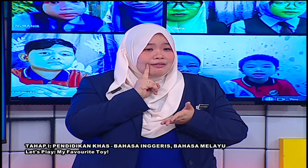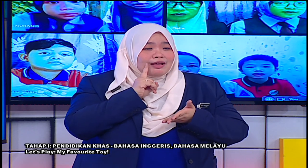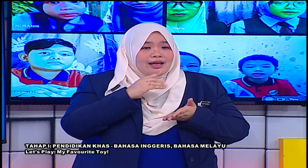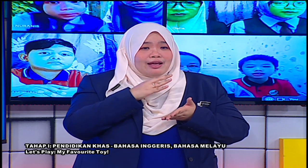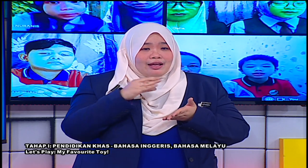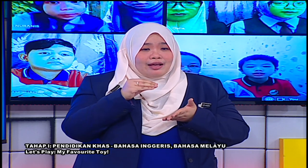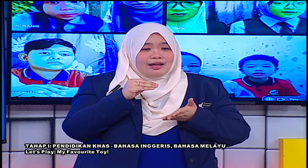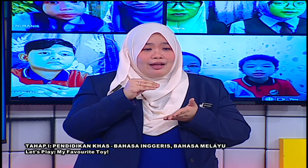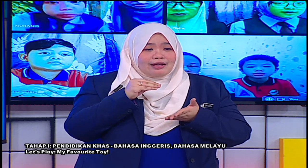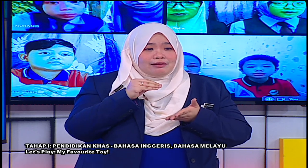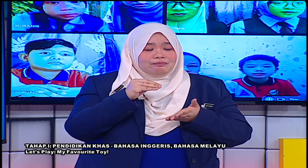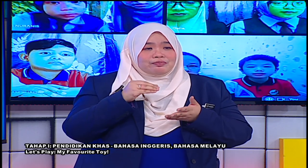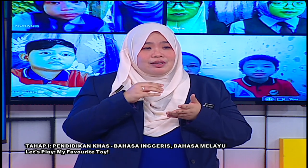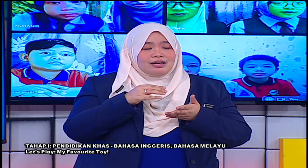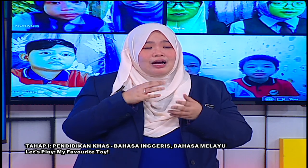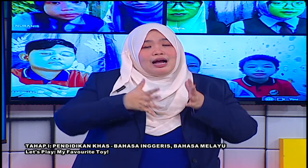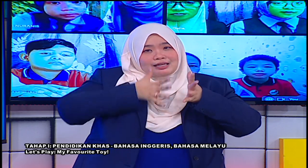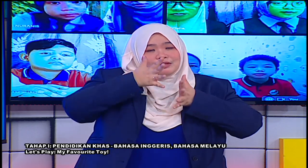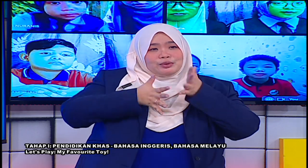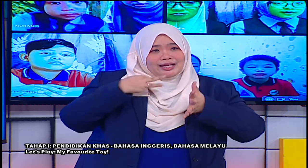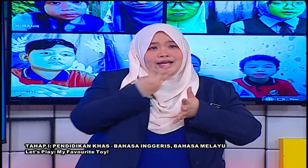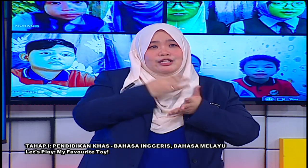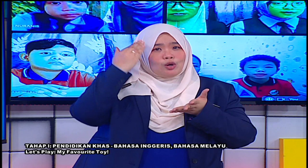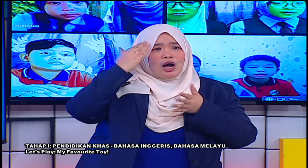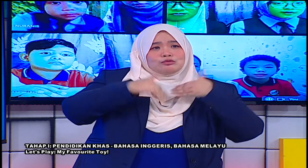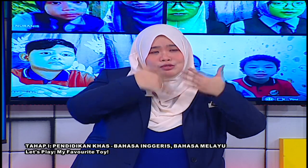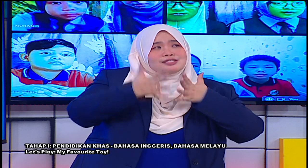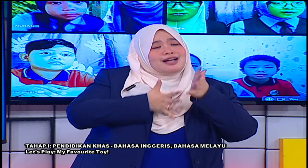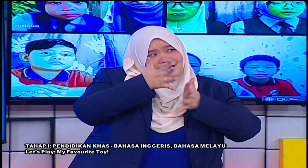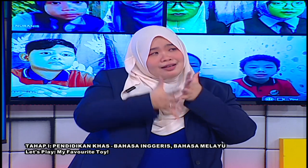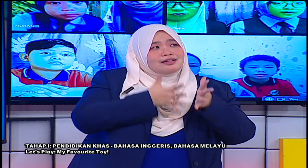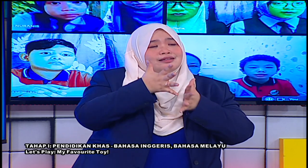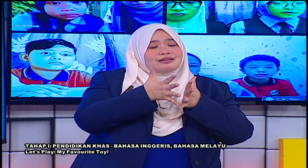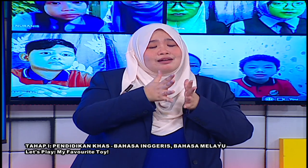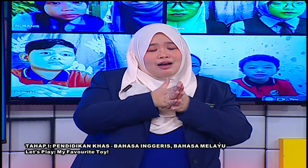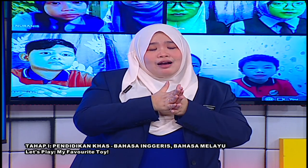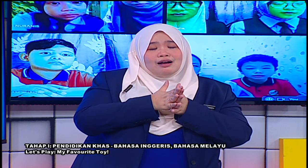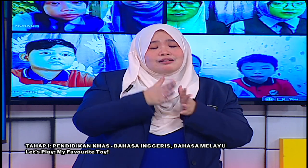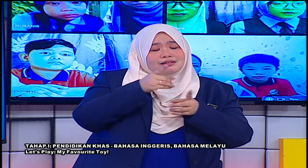Dave and we can know how to sign